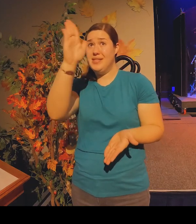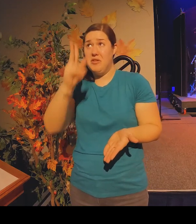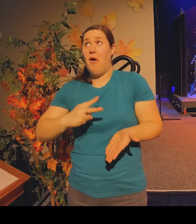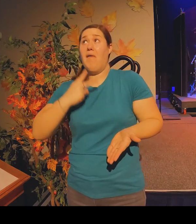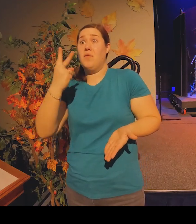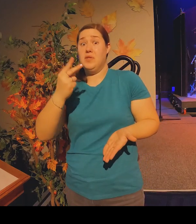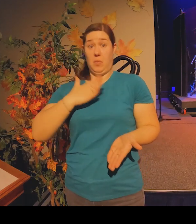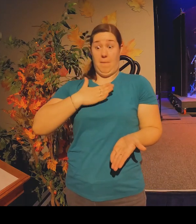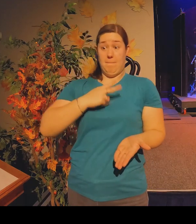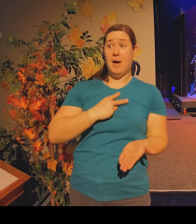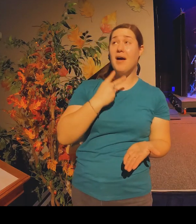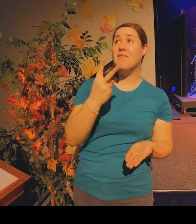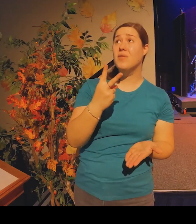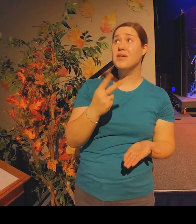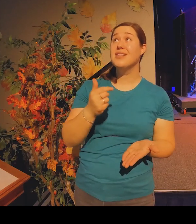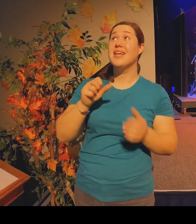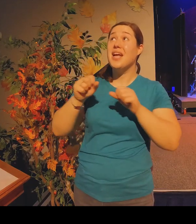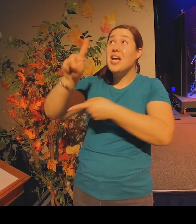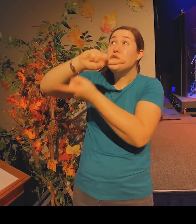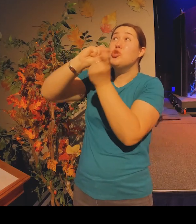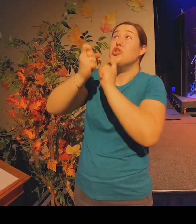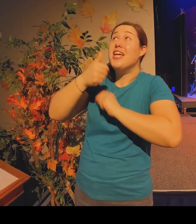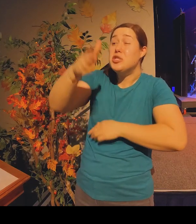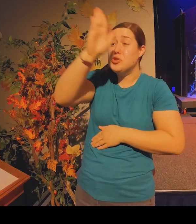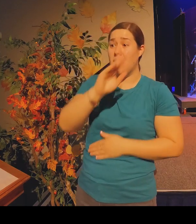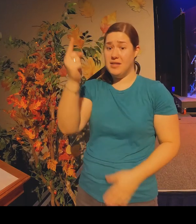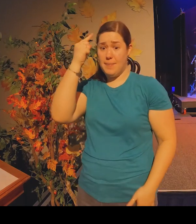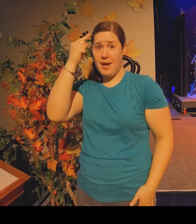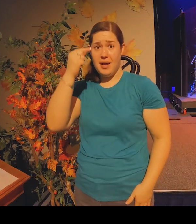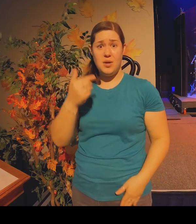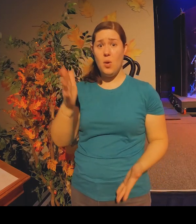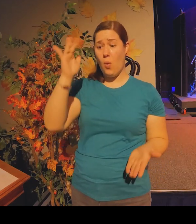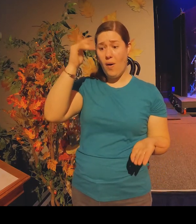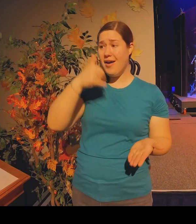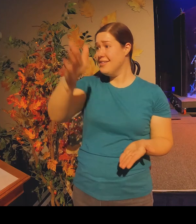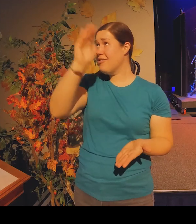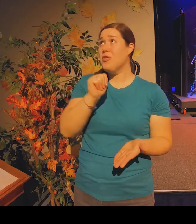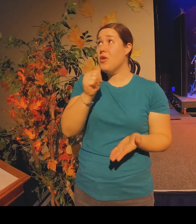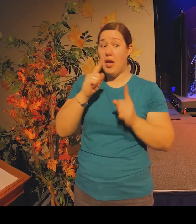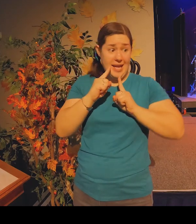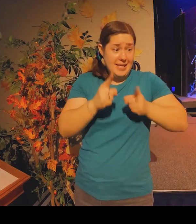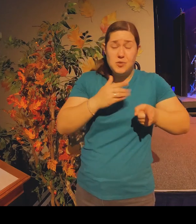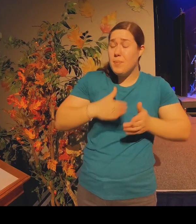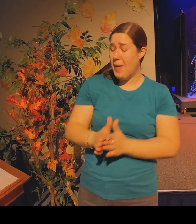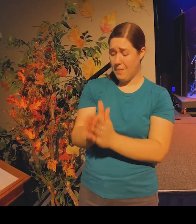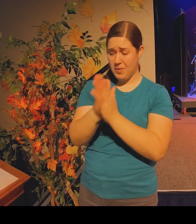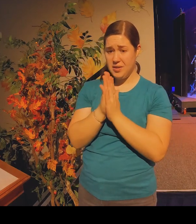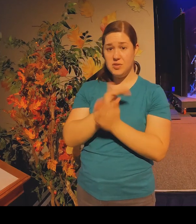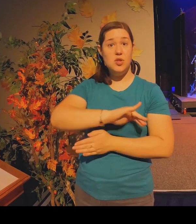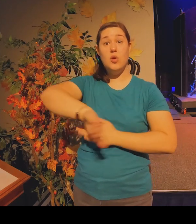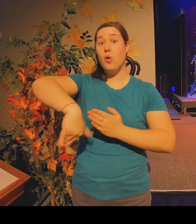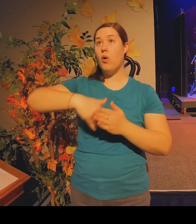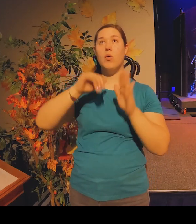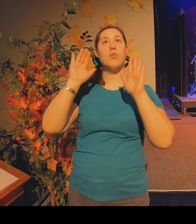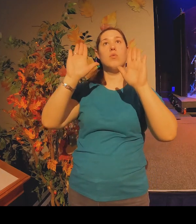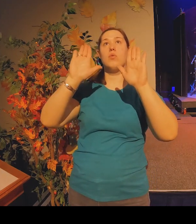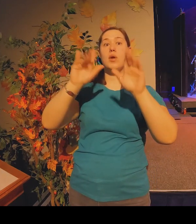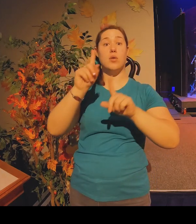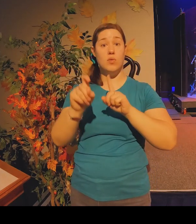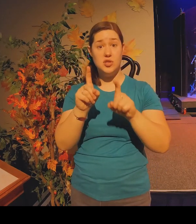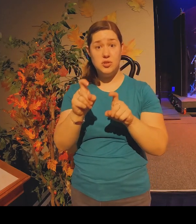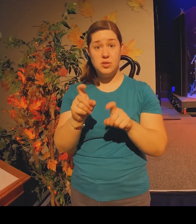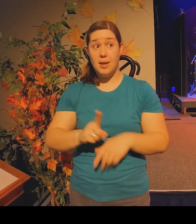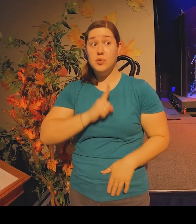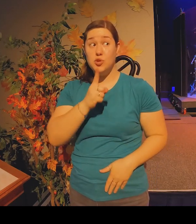mind? Why are my prayers going unanswered? Those are great questions. And I'm sure many of you have those same